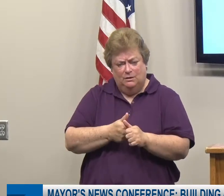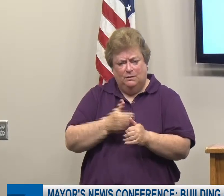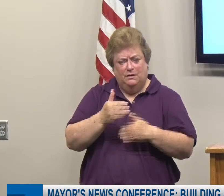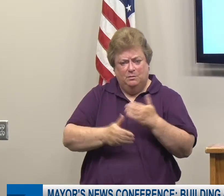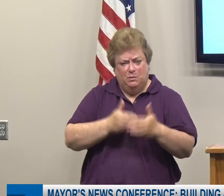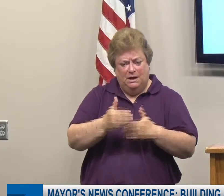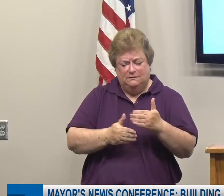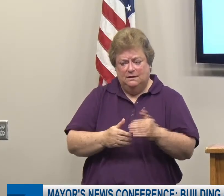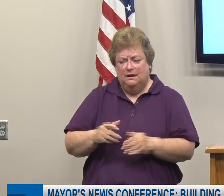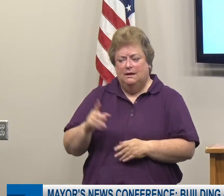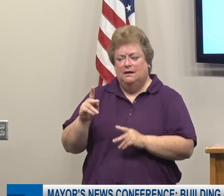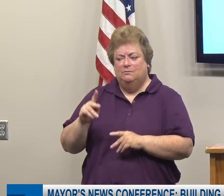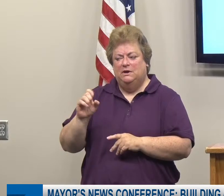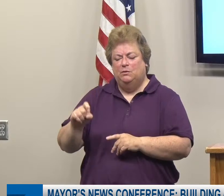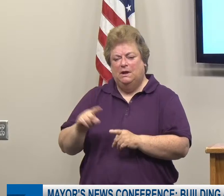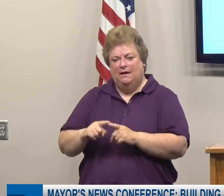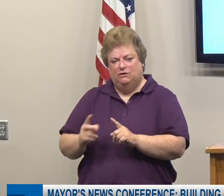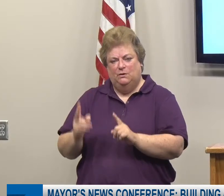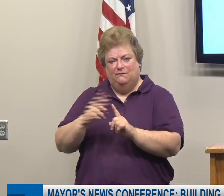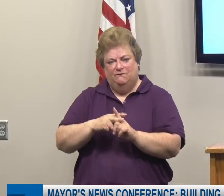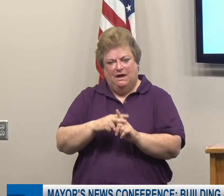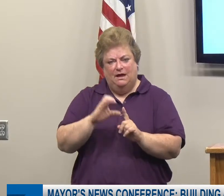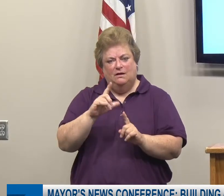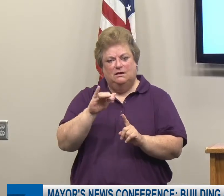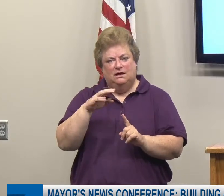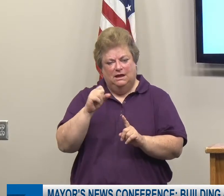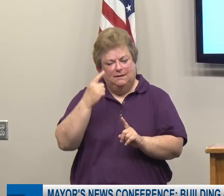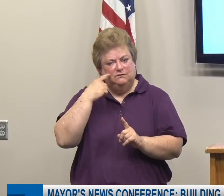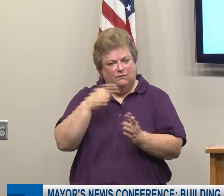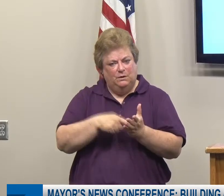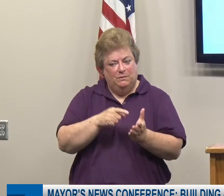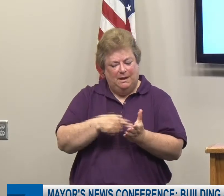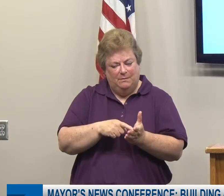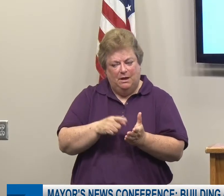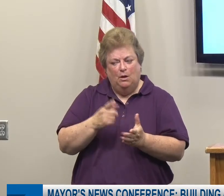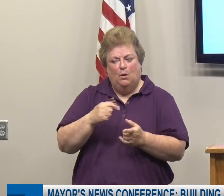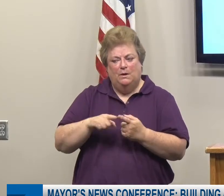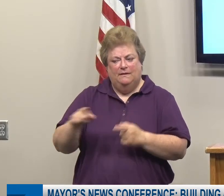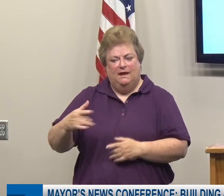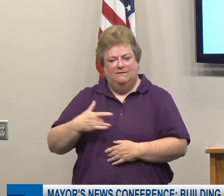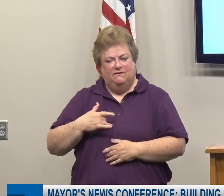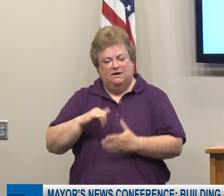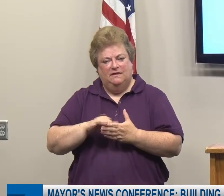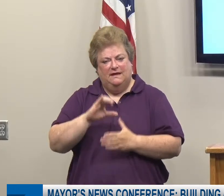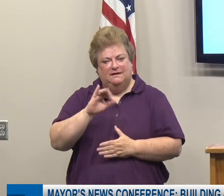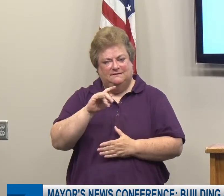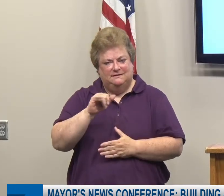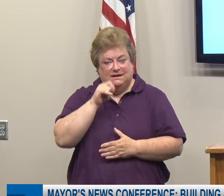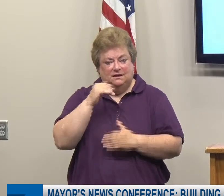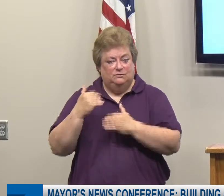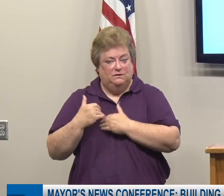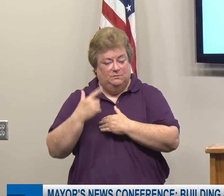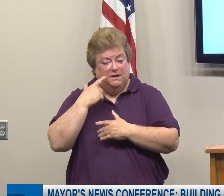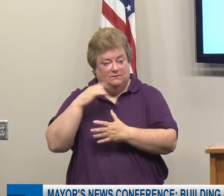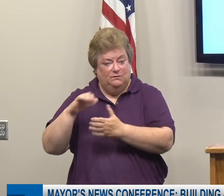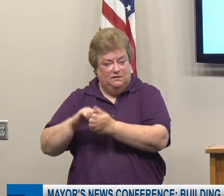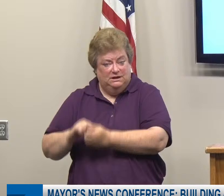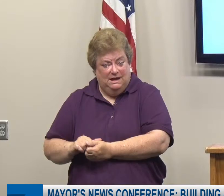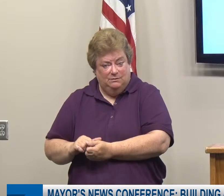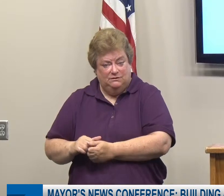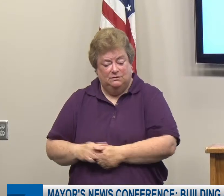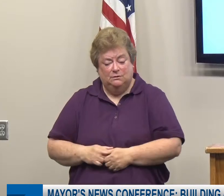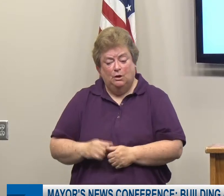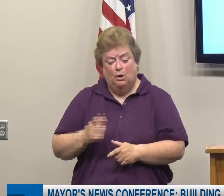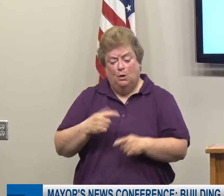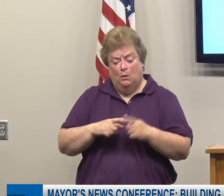make claims against the city for payment where they believe the city is responsible for damages. When evaluating those